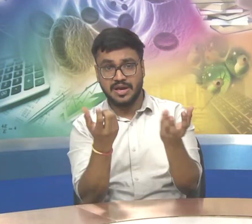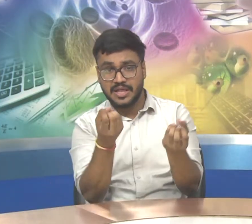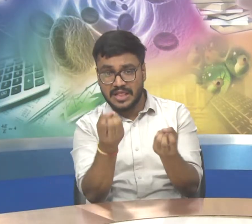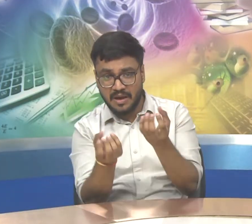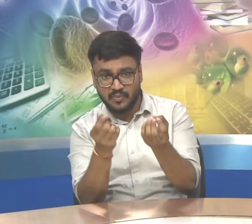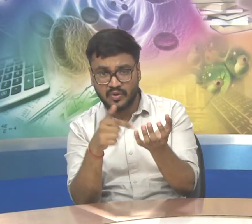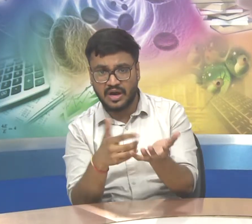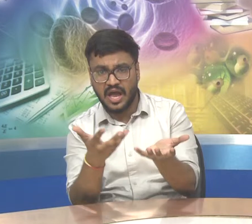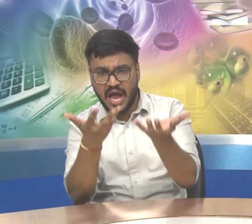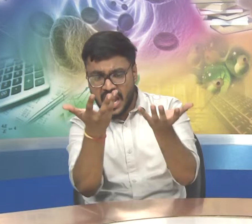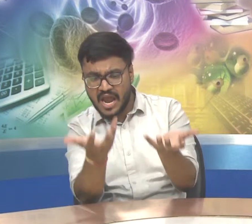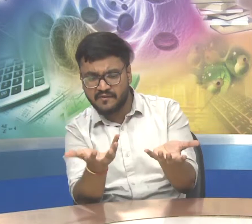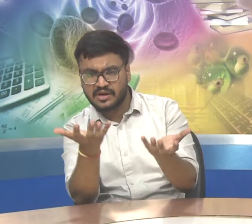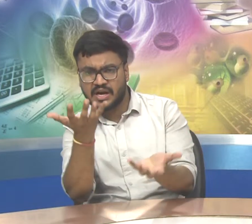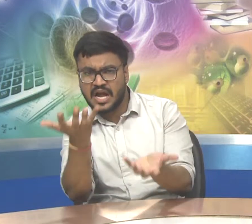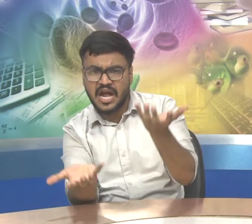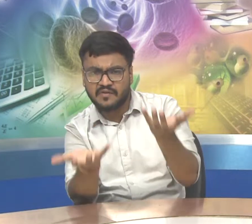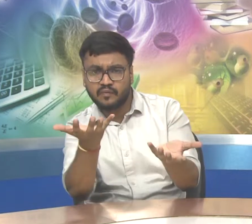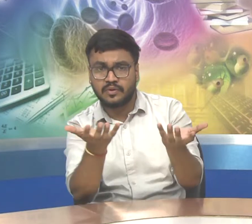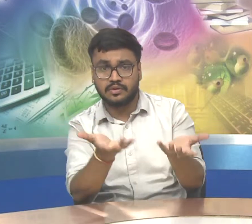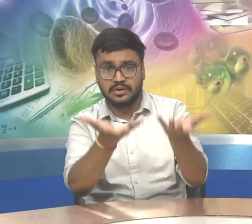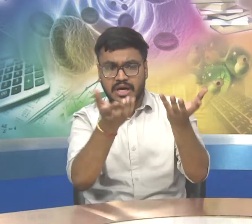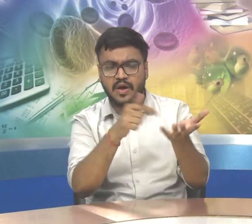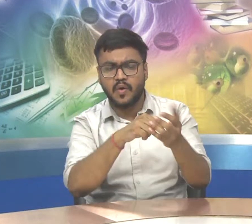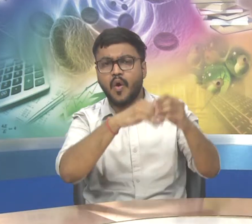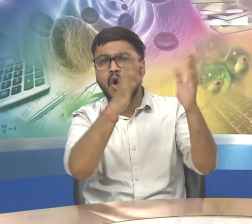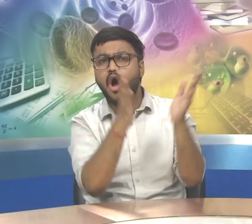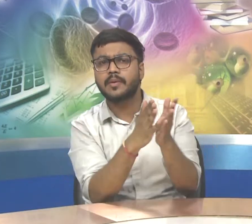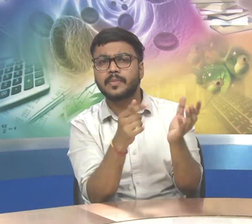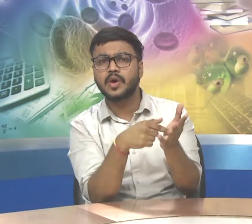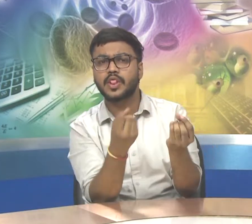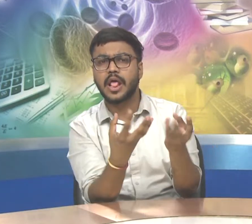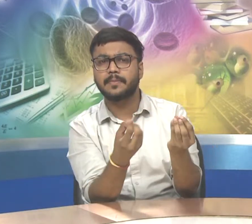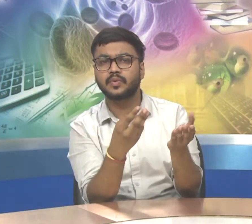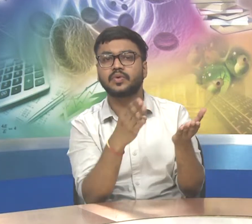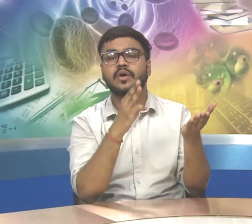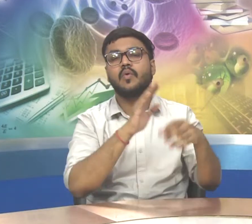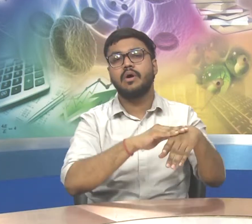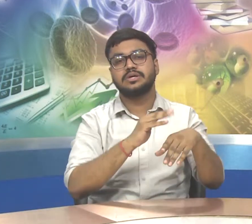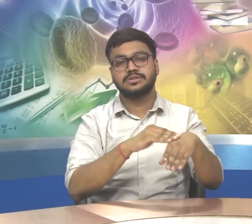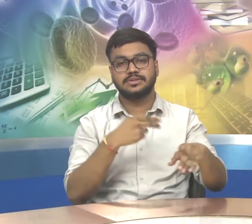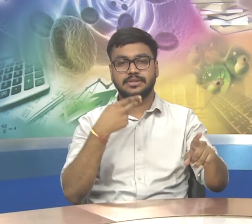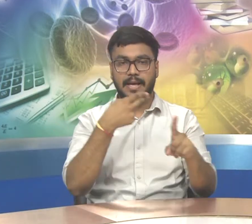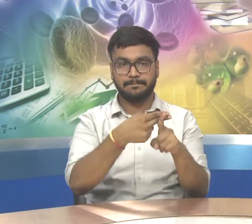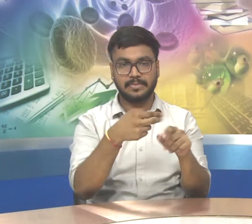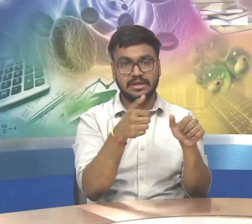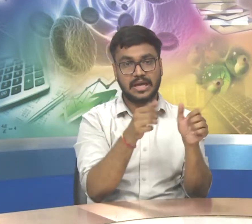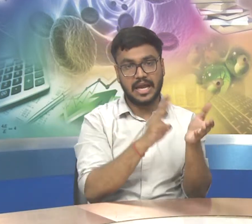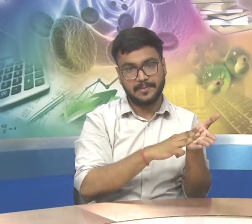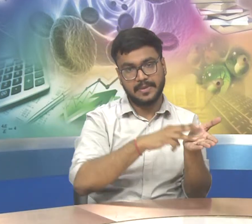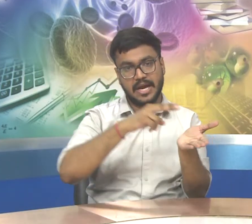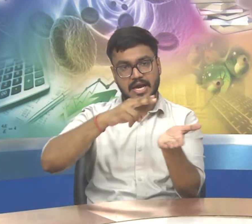The total number of protons and neutrons is called the mass number, which is denoted by